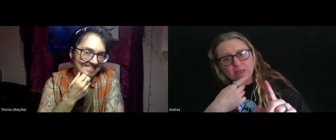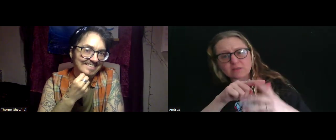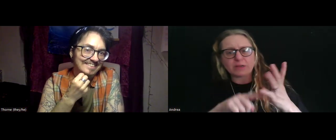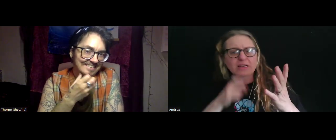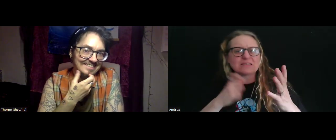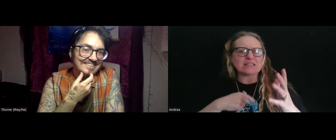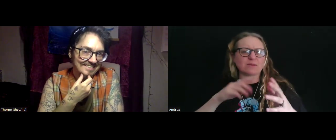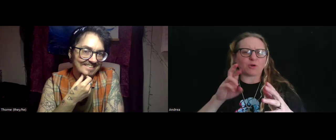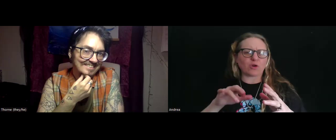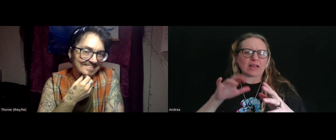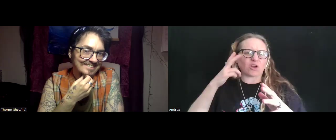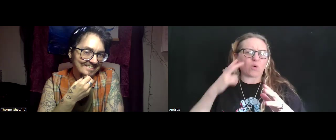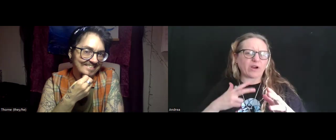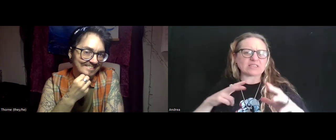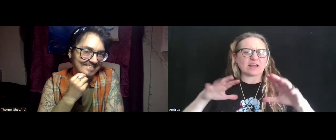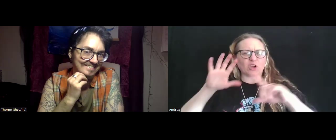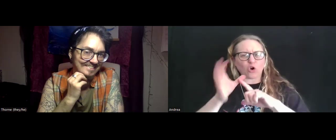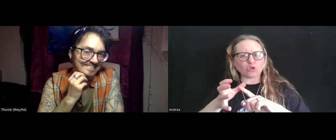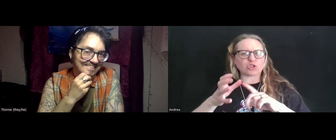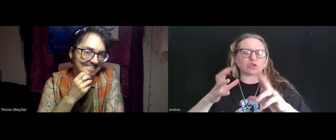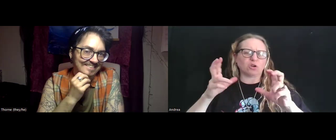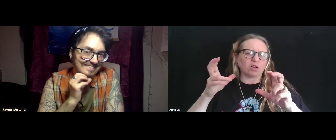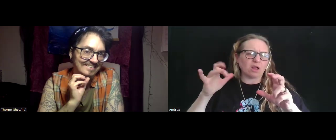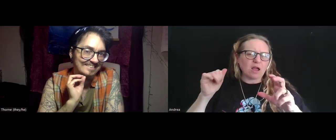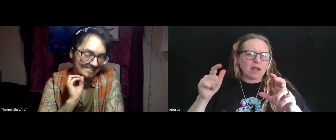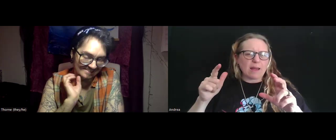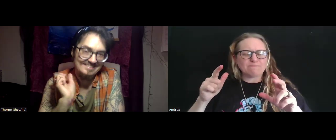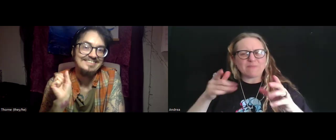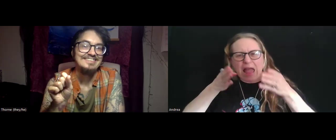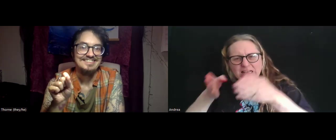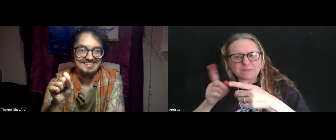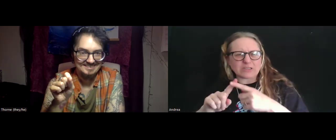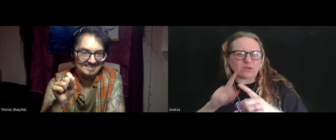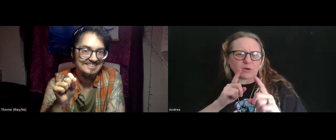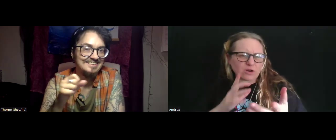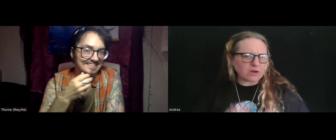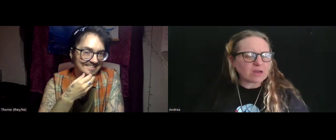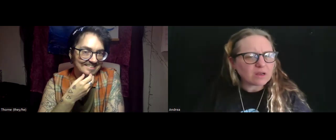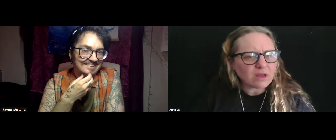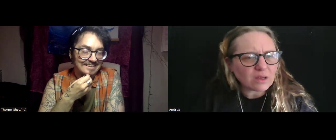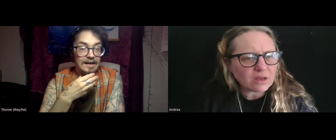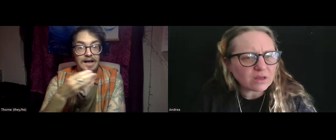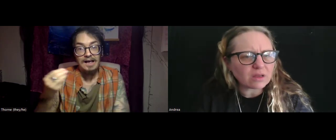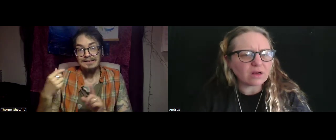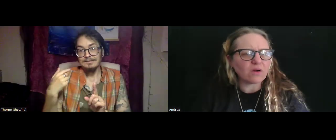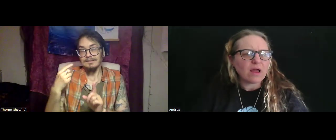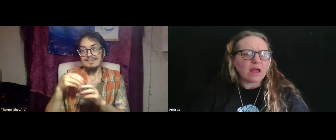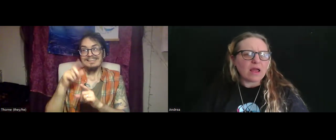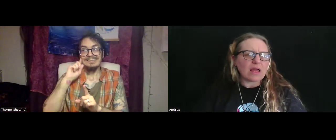what deaf culture says, because that's the Mercury in Aquarius, like the cultural aspect to the Mercury, you know.